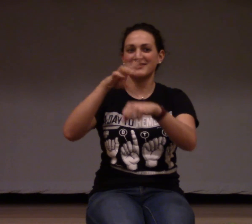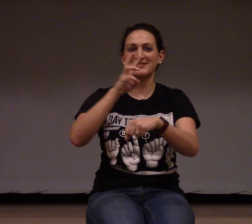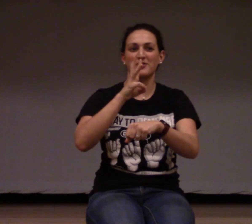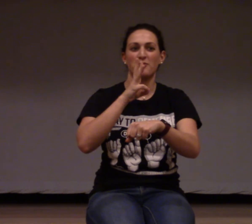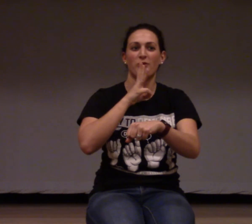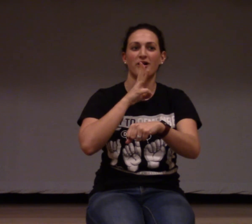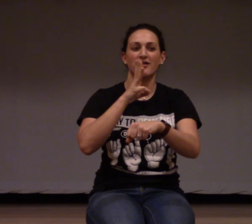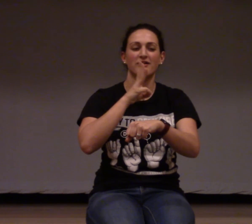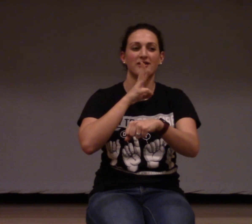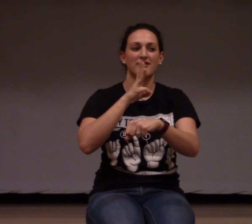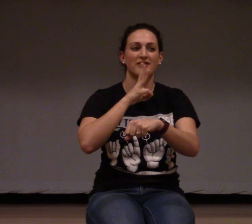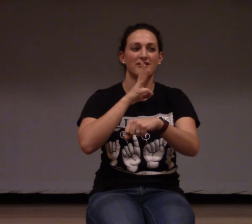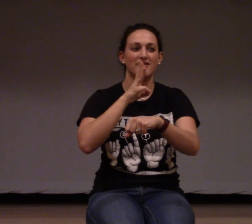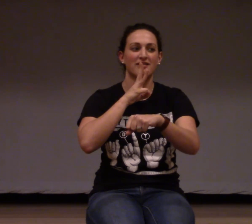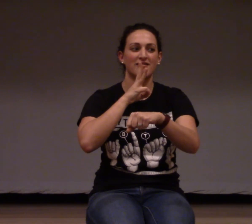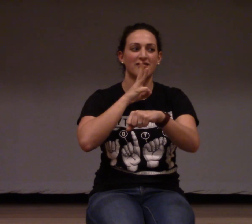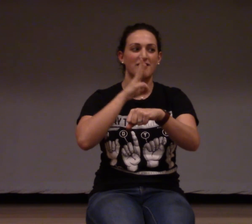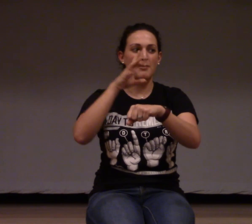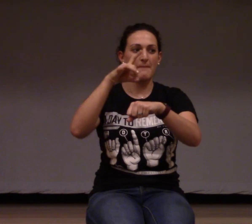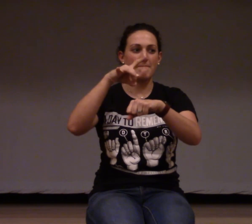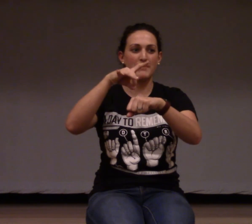So water, melon.